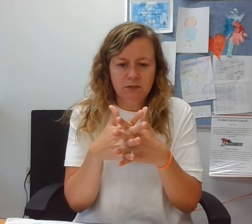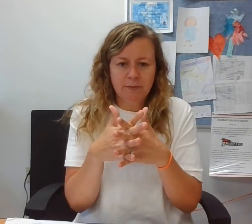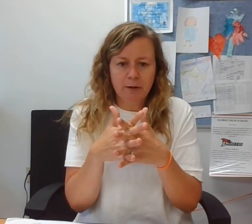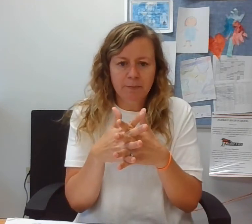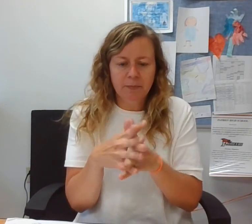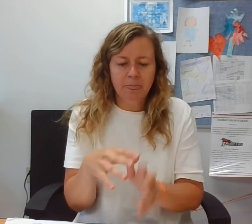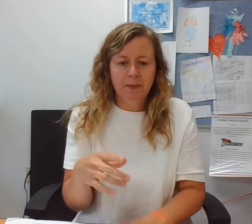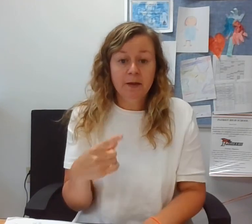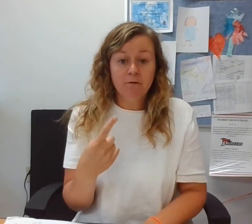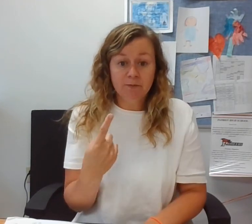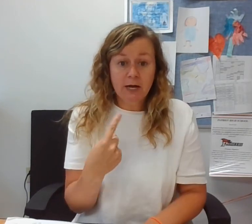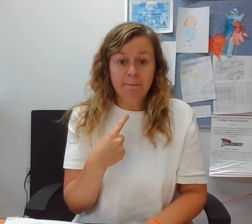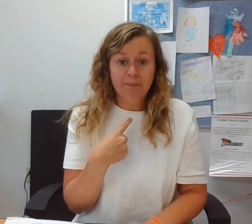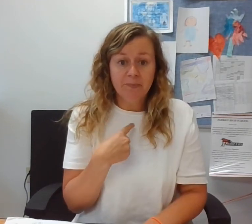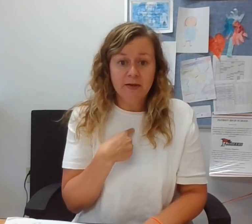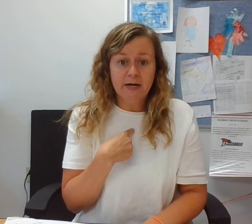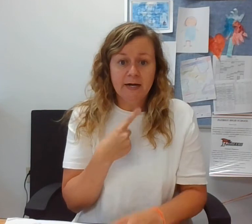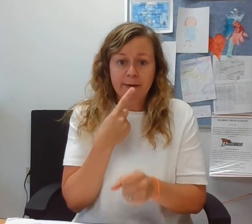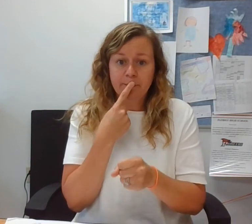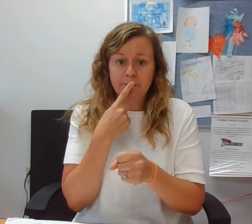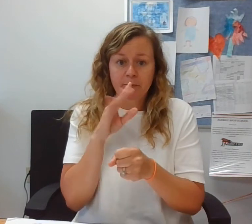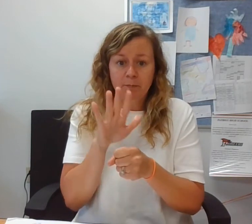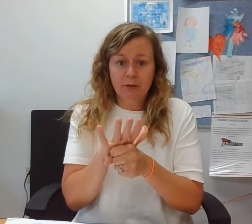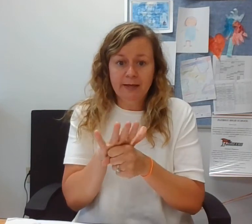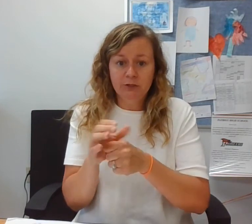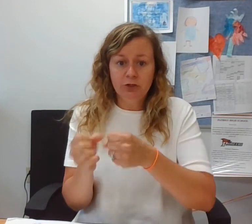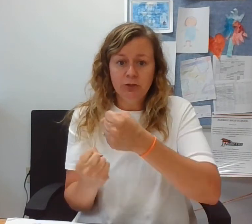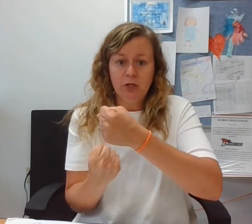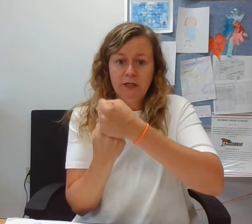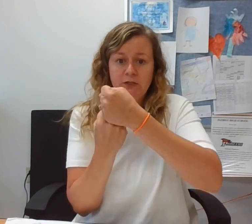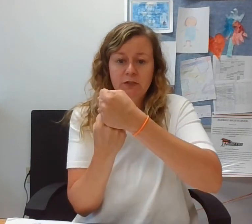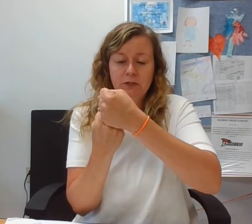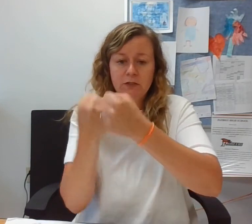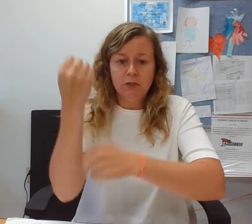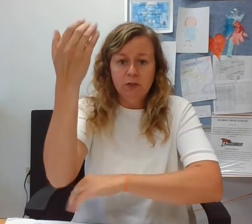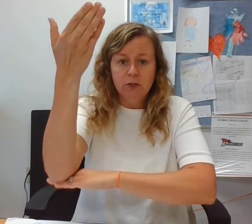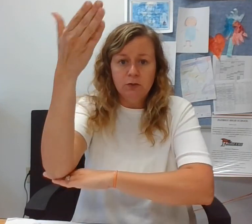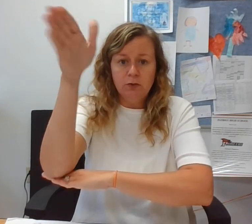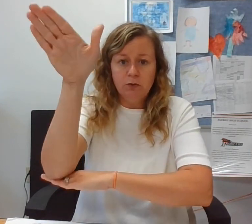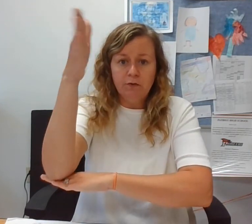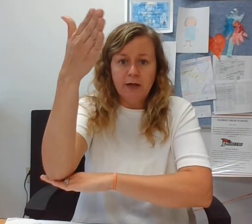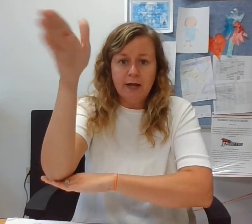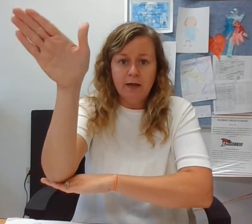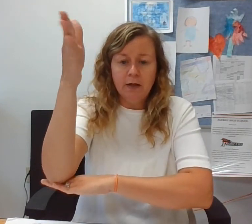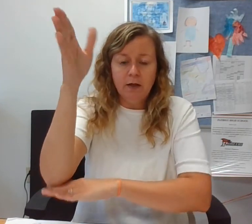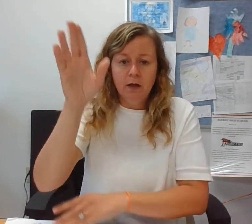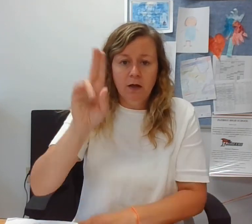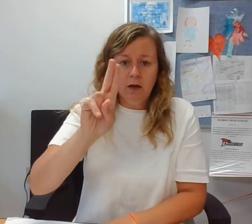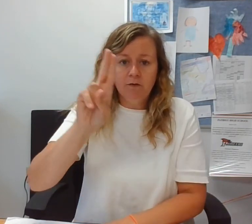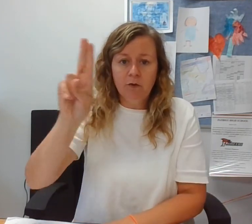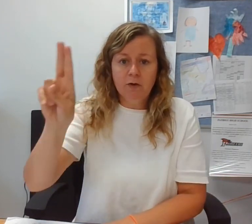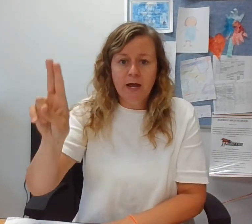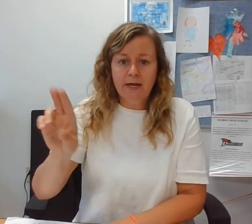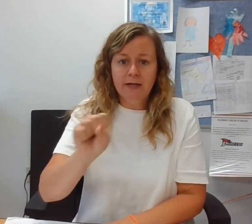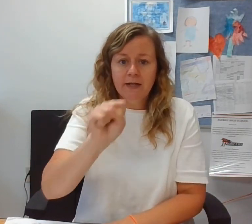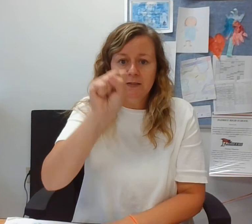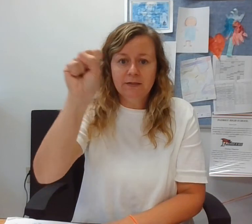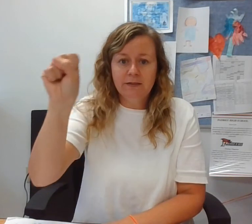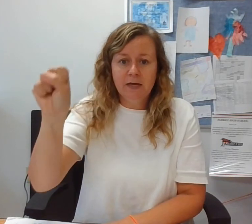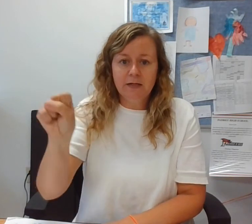matter. From the top, I pledge allegiance to the flag of the United